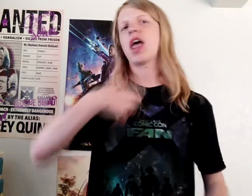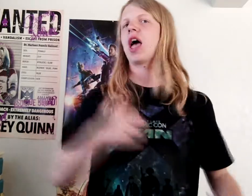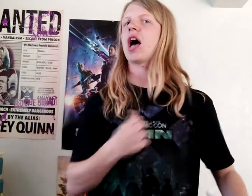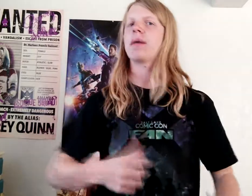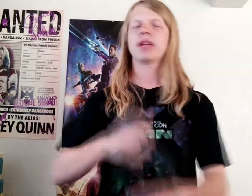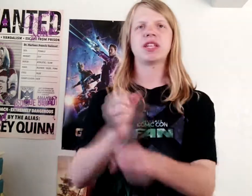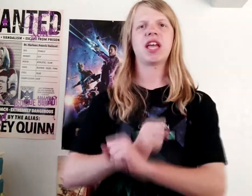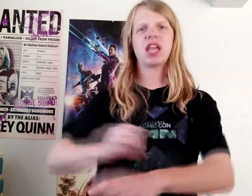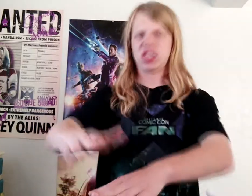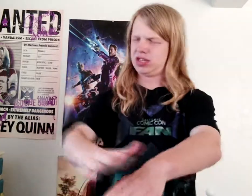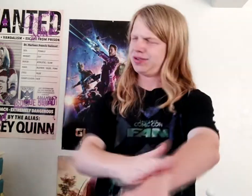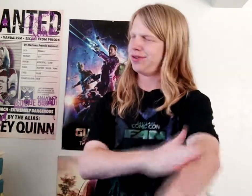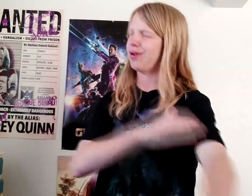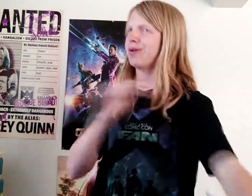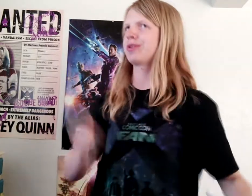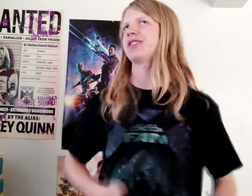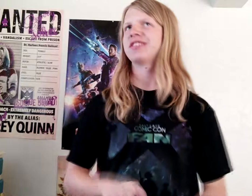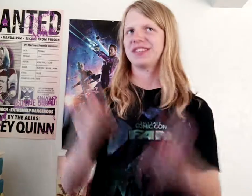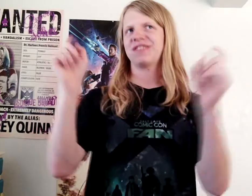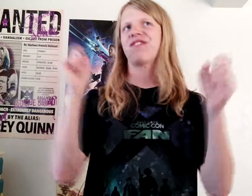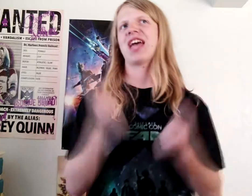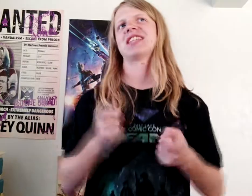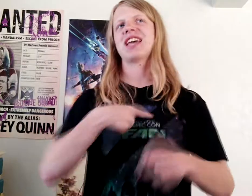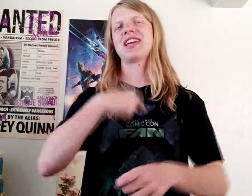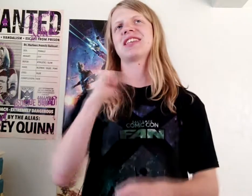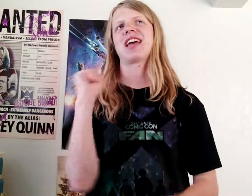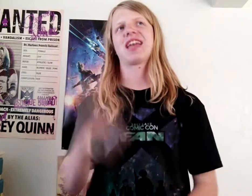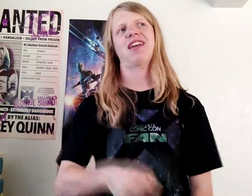I'ma take it slow, just as fast as I can.